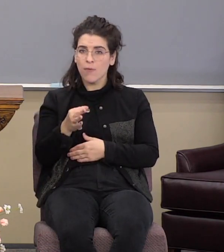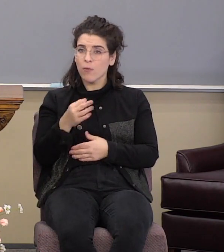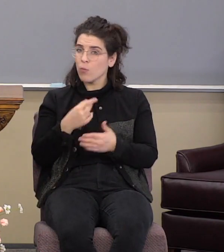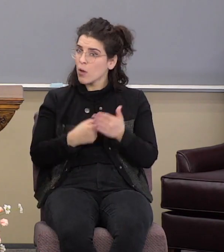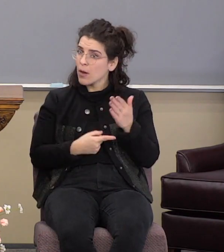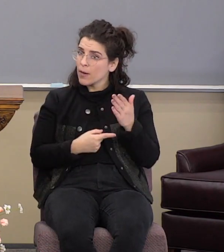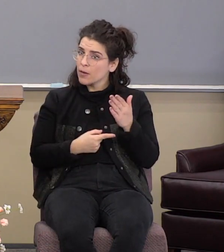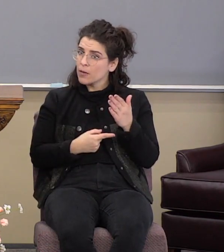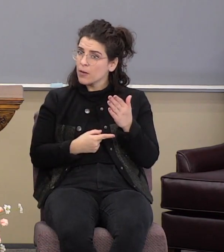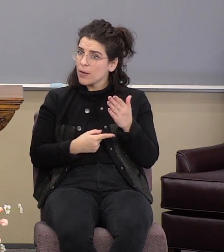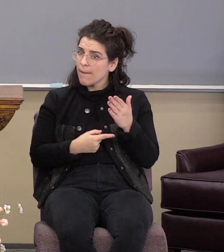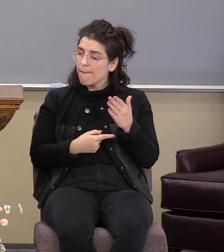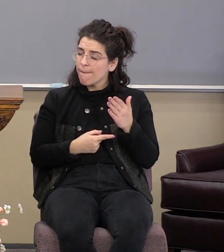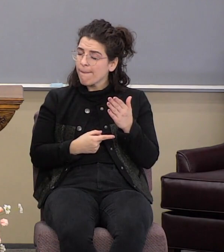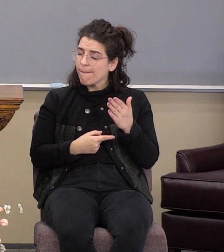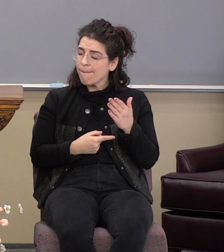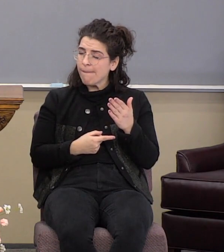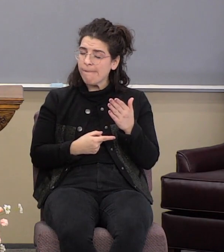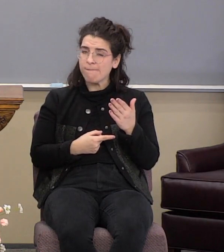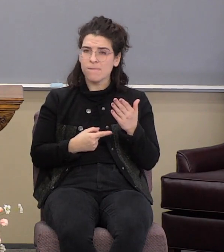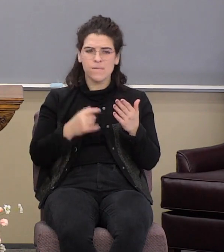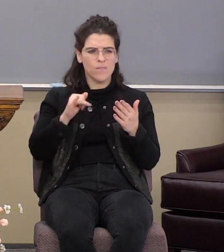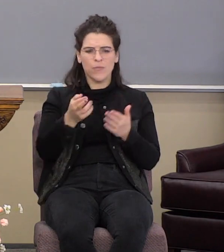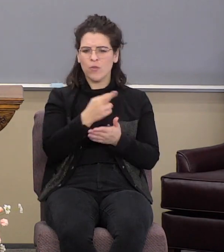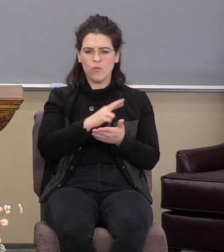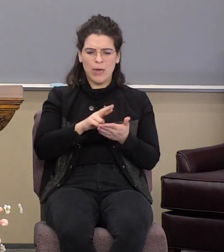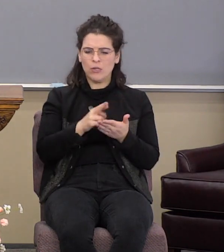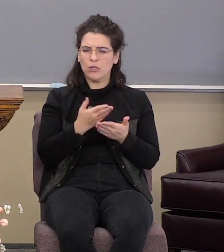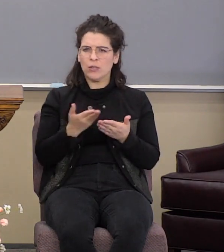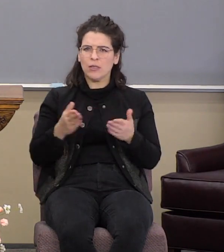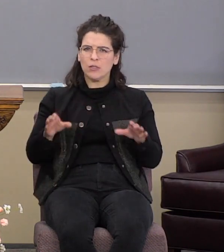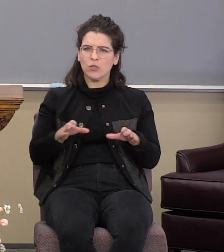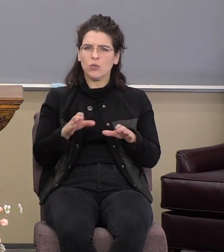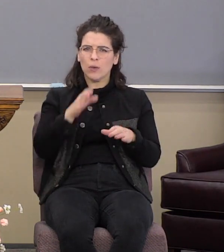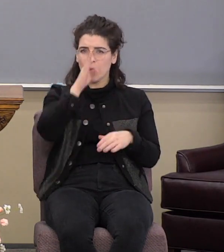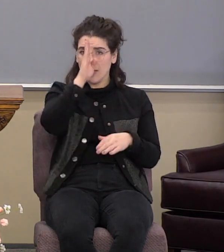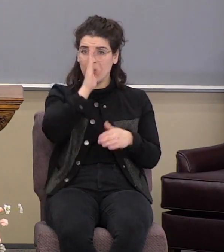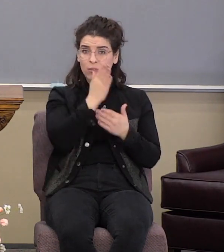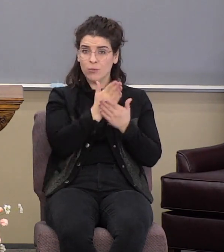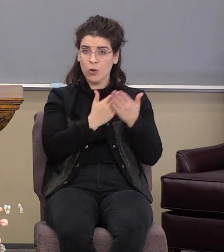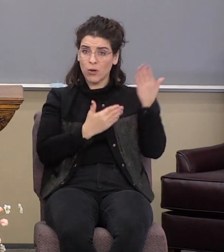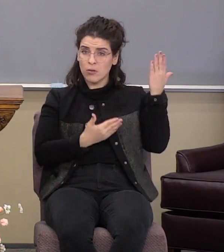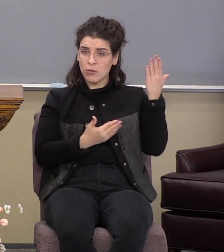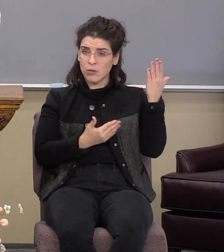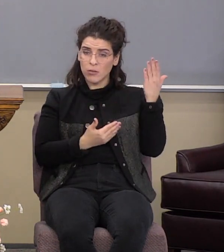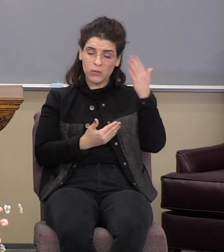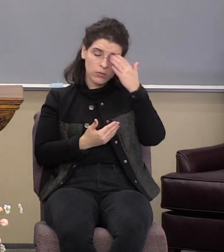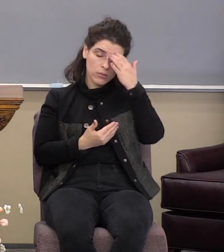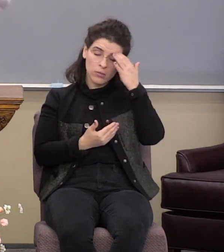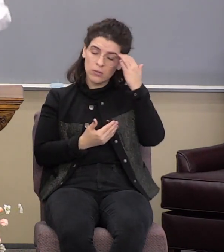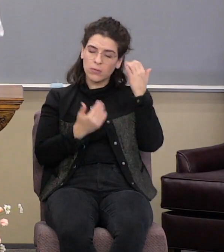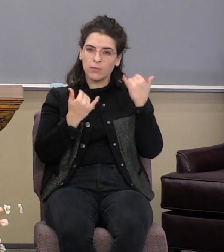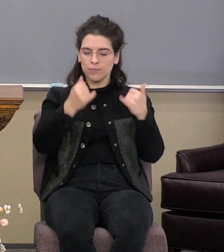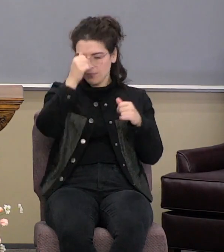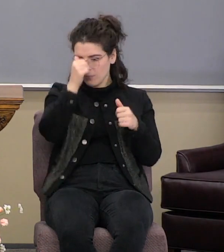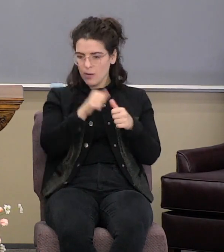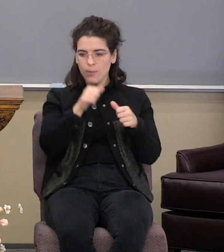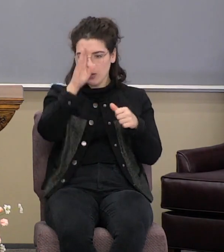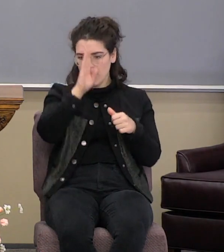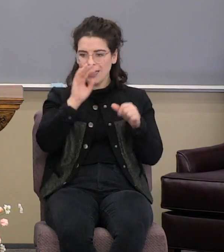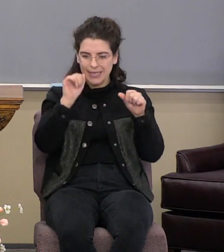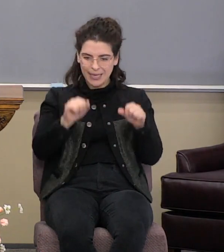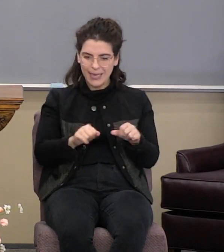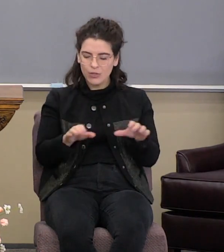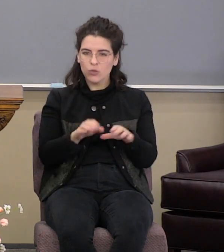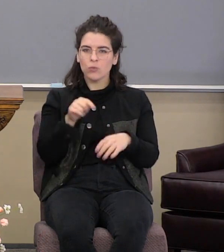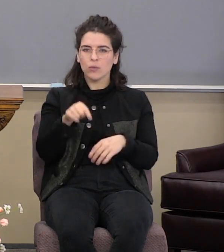what? Isn't that the righteous thing to do on God's part? Now remember, God can do this. But